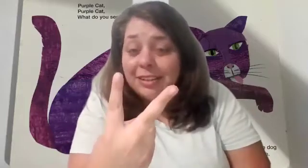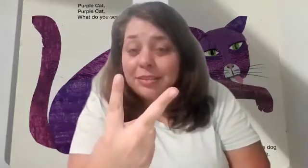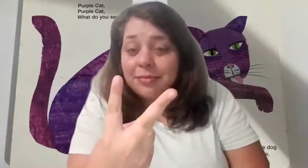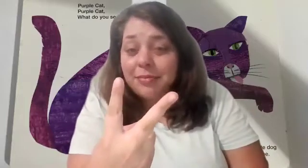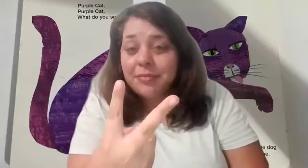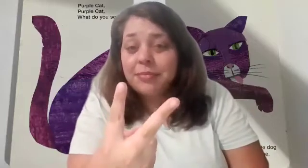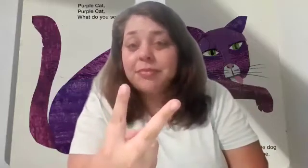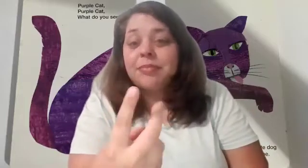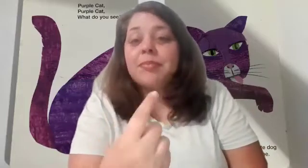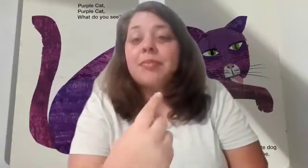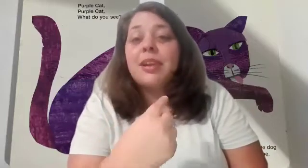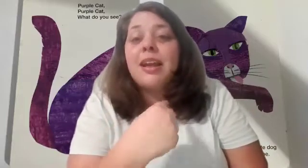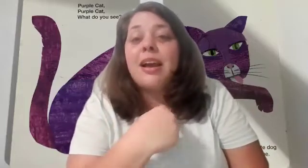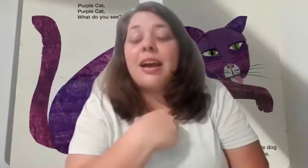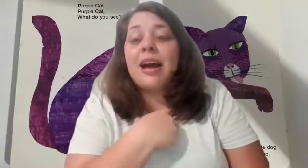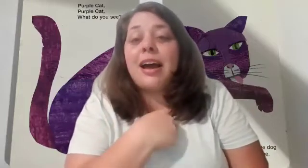see?